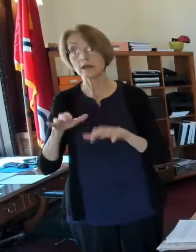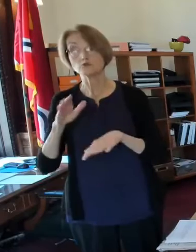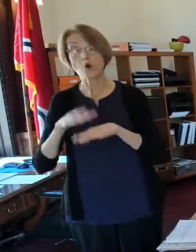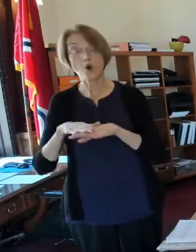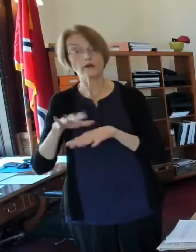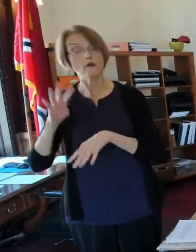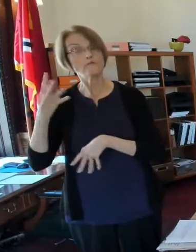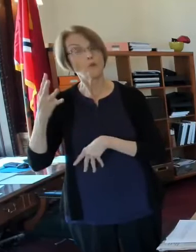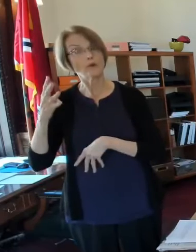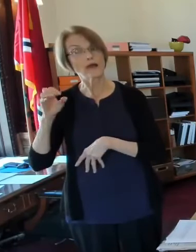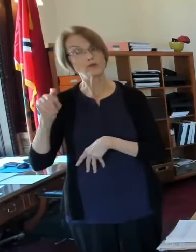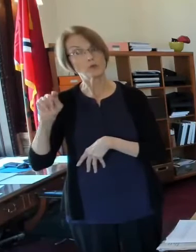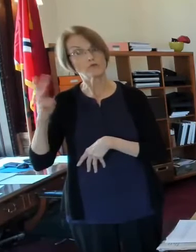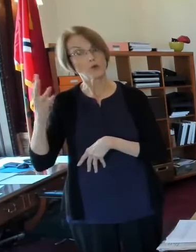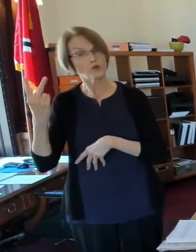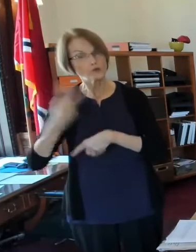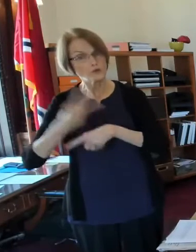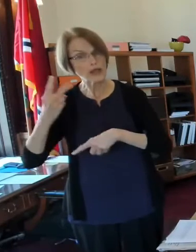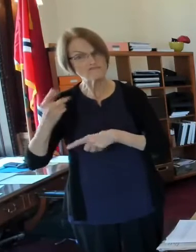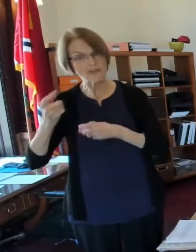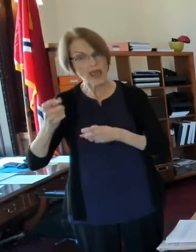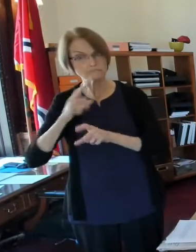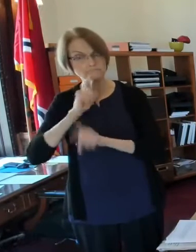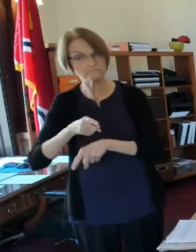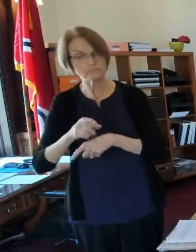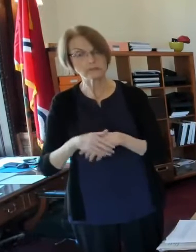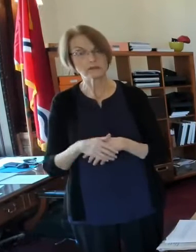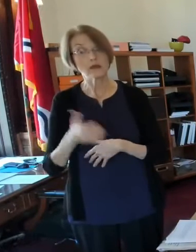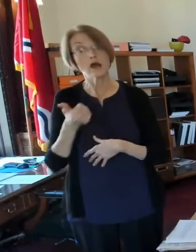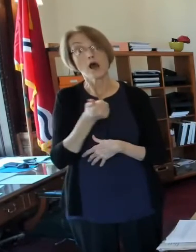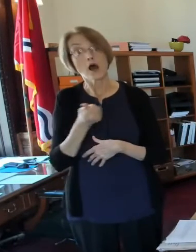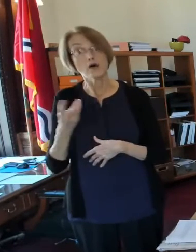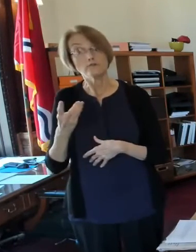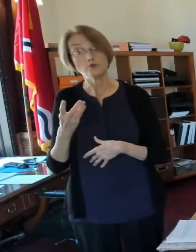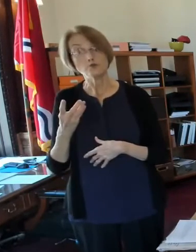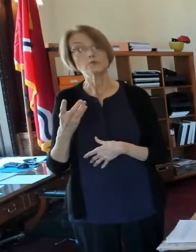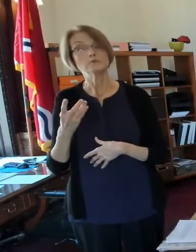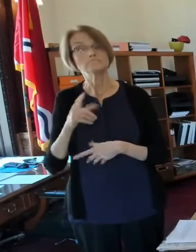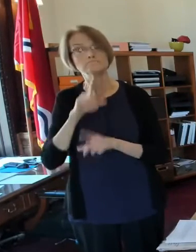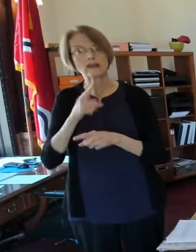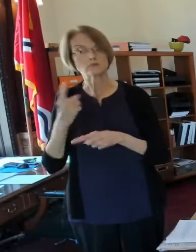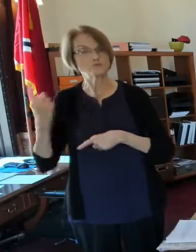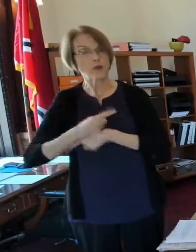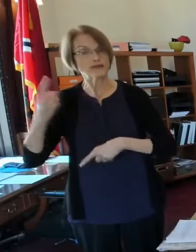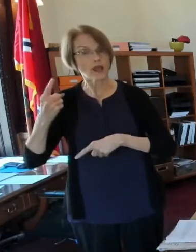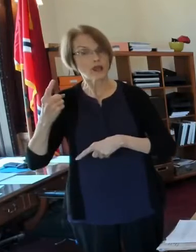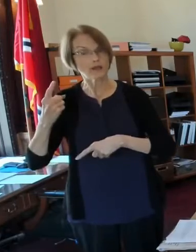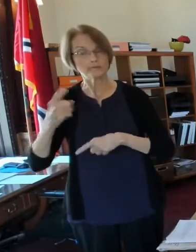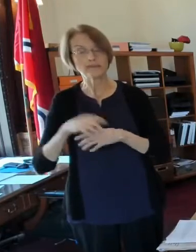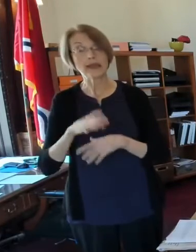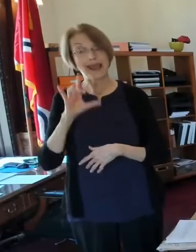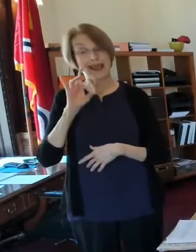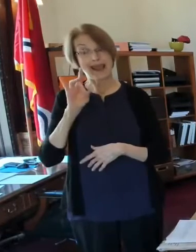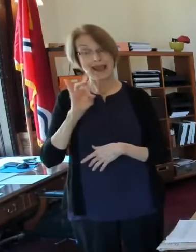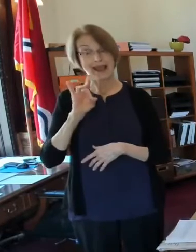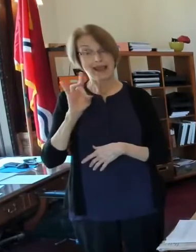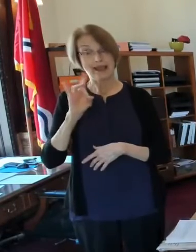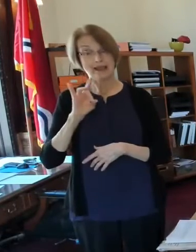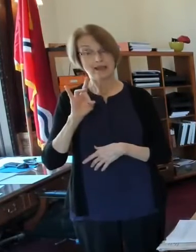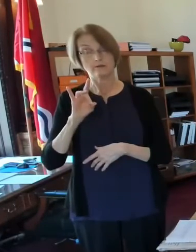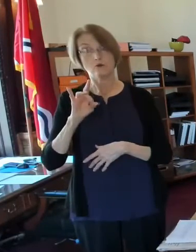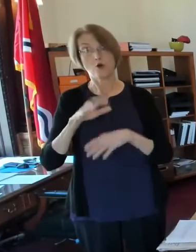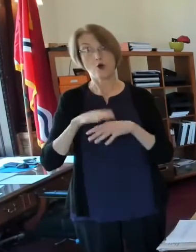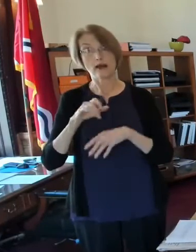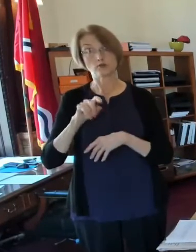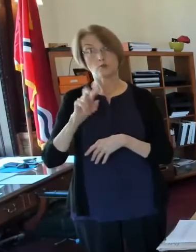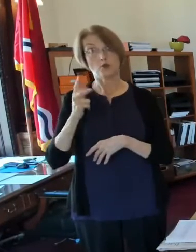So that's only 2 days. There were even a few that came back in 1 day. And then eight of them came back, were taken on the